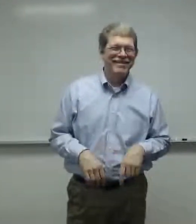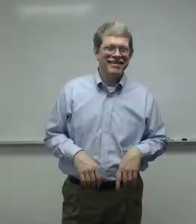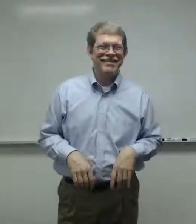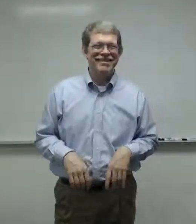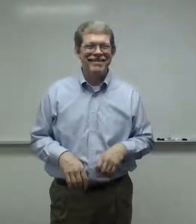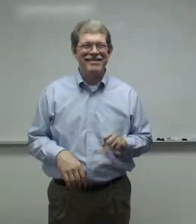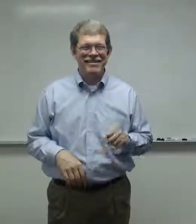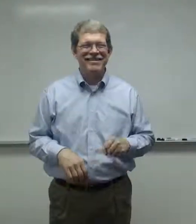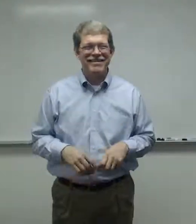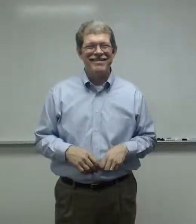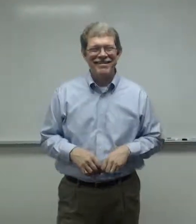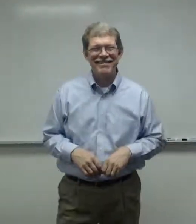Stupid people, yes.